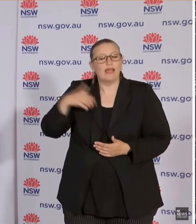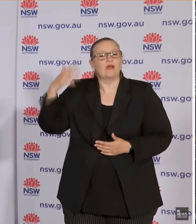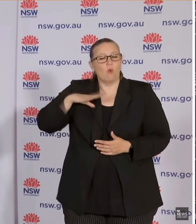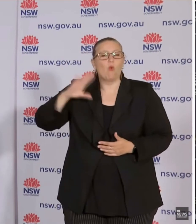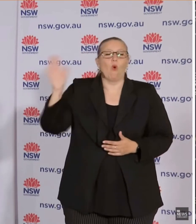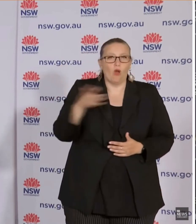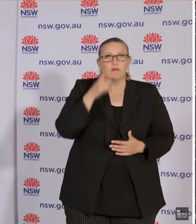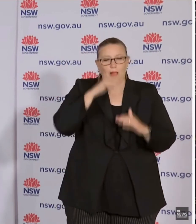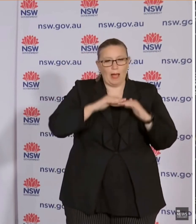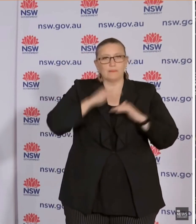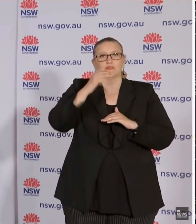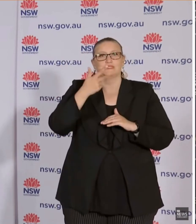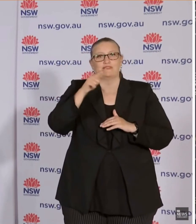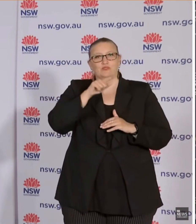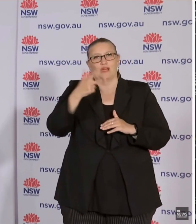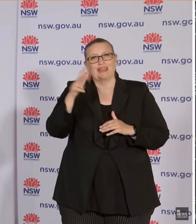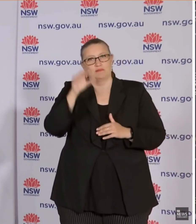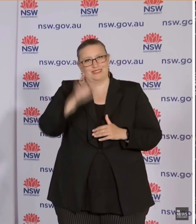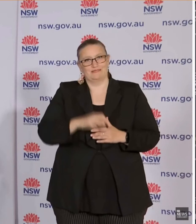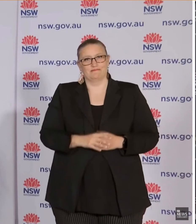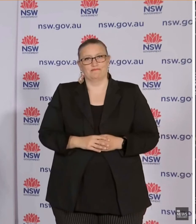to 70 or 80%. Alex.